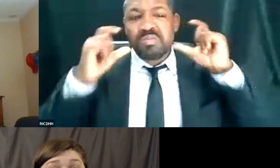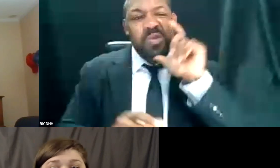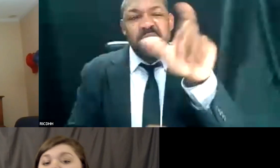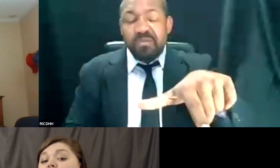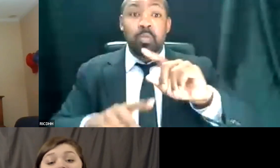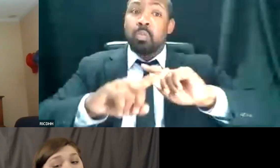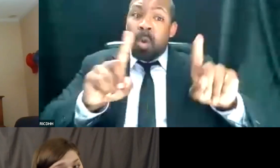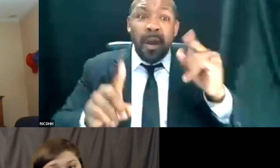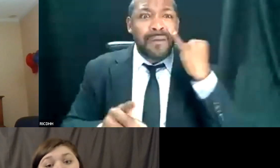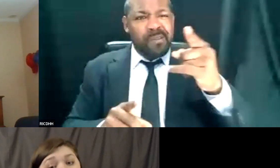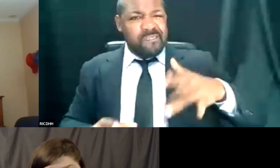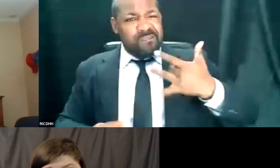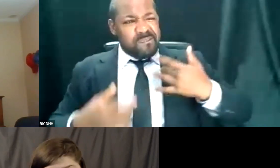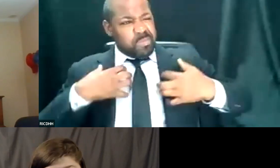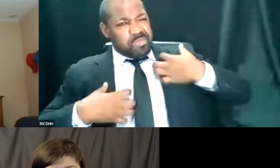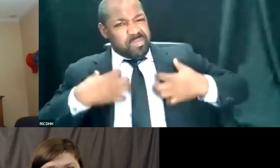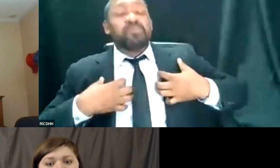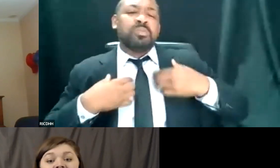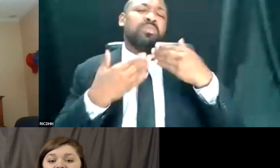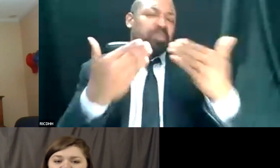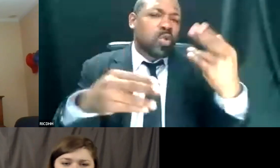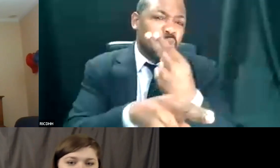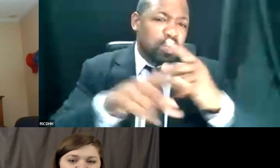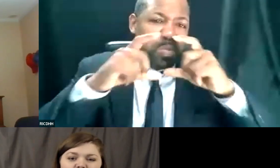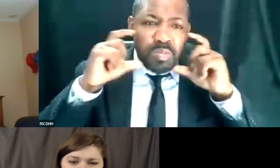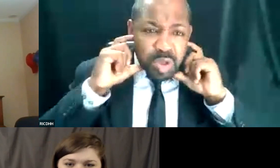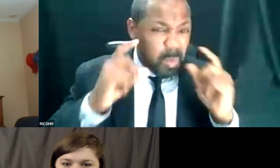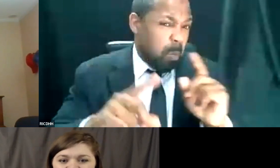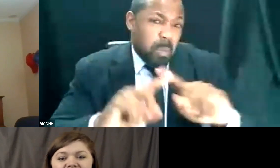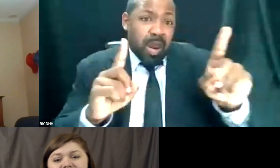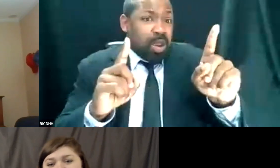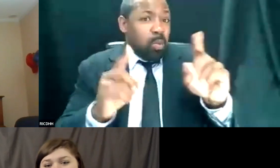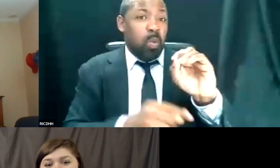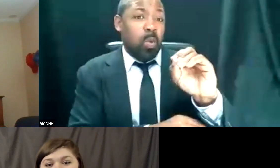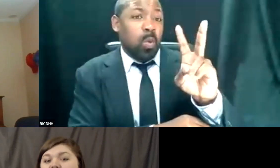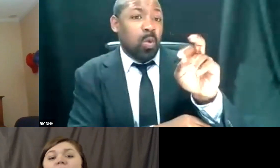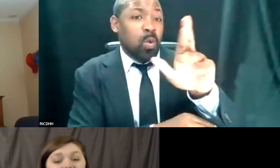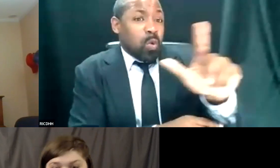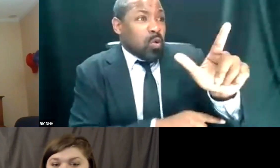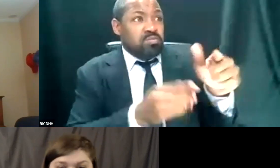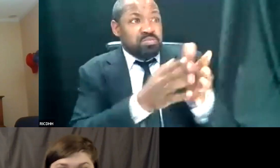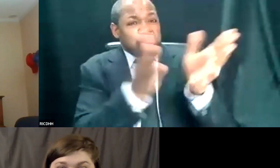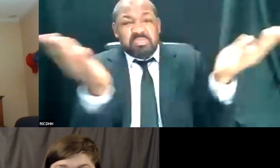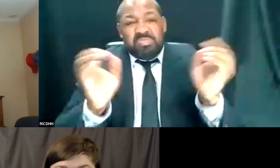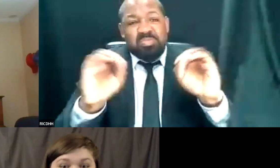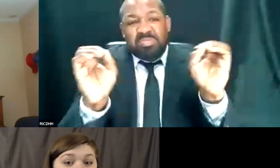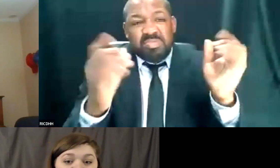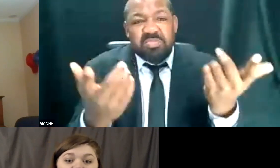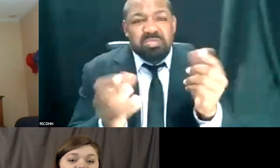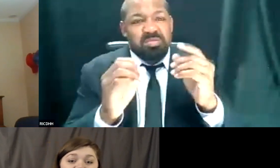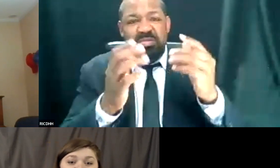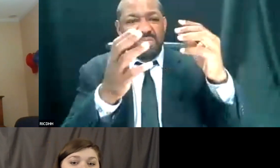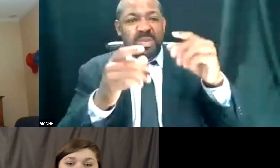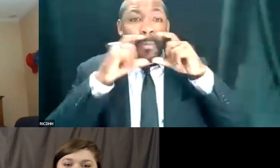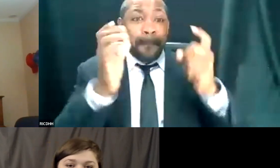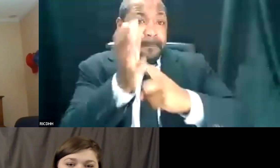state building, you do not have to wear a mask. If you do feel a little bit unsure about it, you are able to wear a mask, but overall,